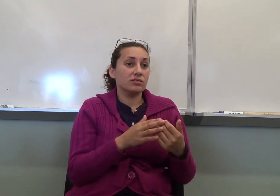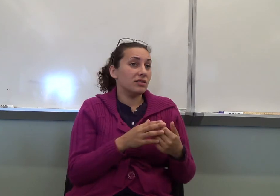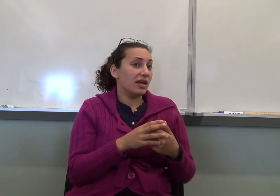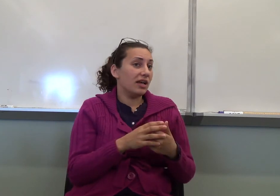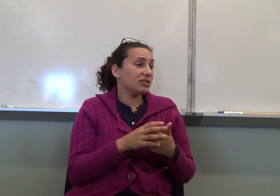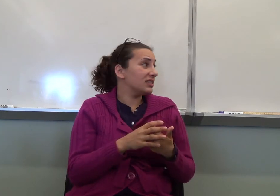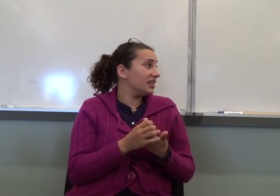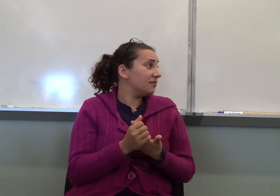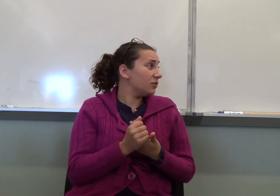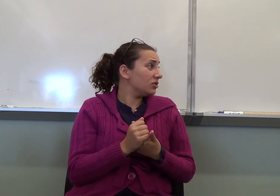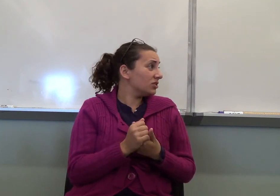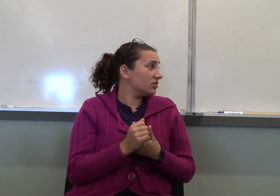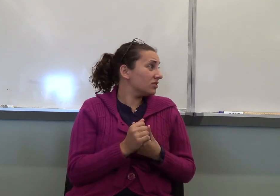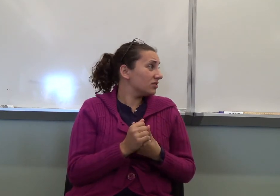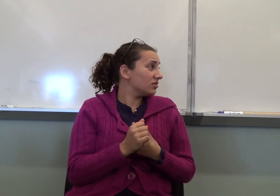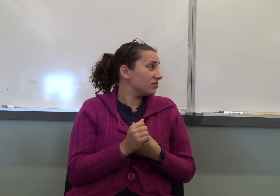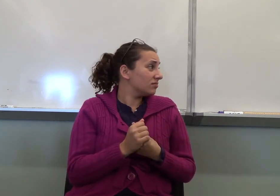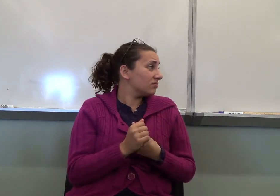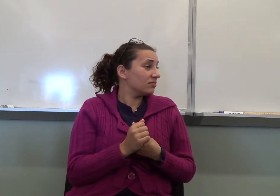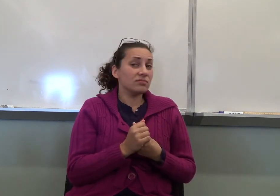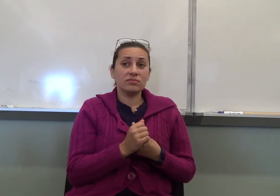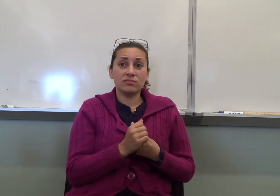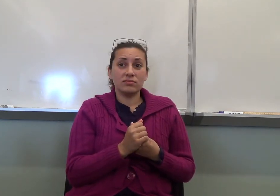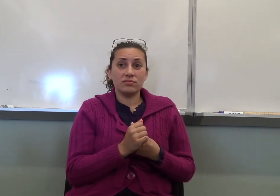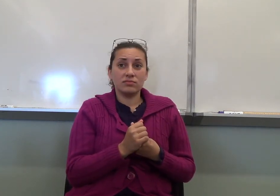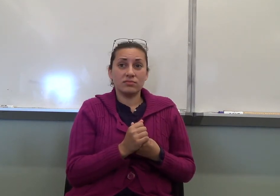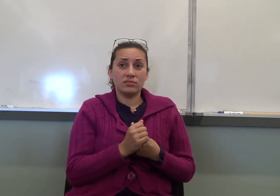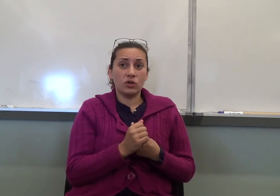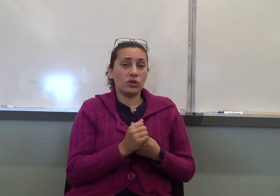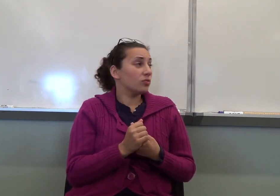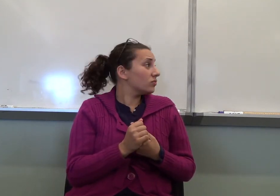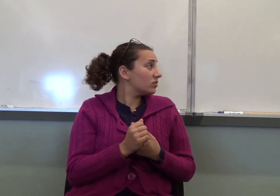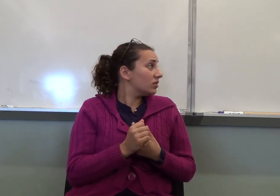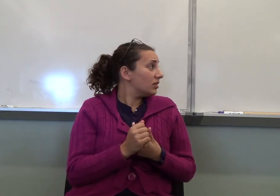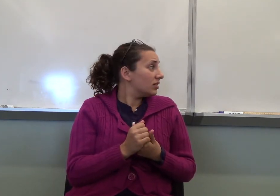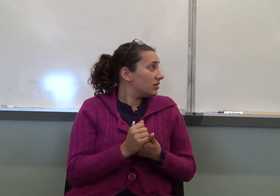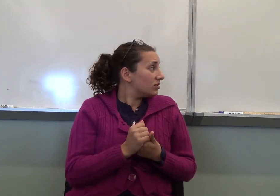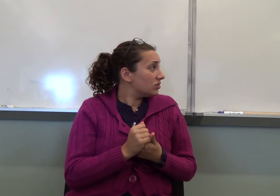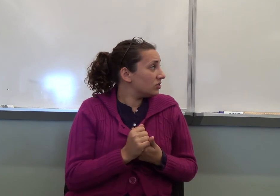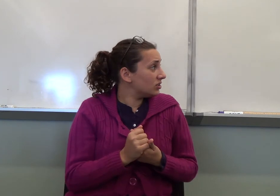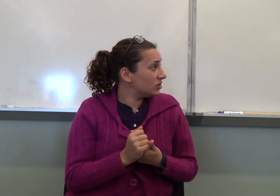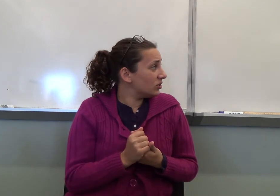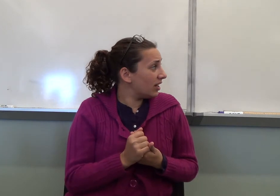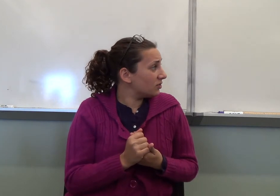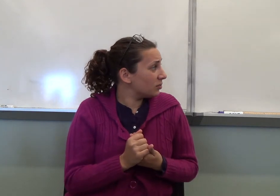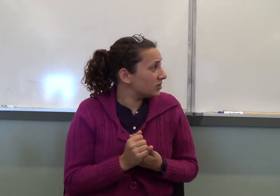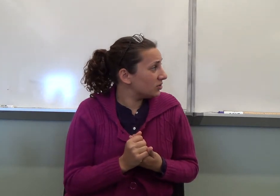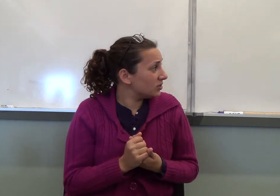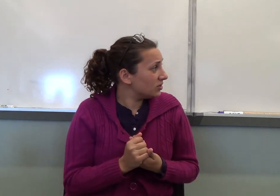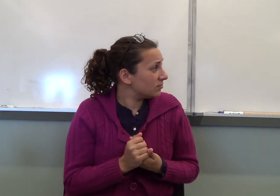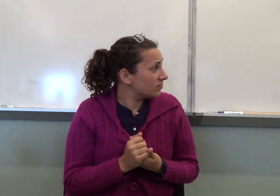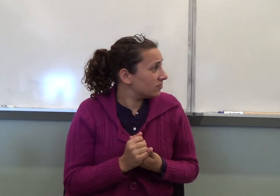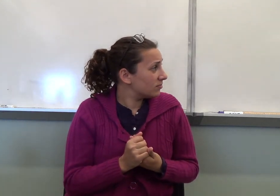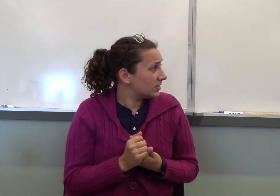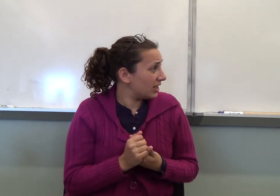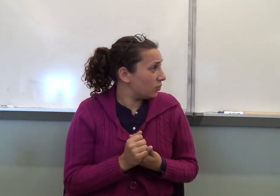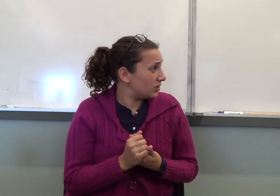second. LCD first? That's fine, we'll do the LCD first. Do you have to reduce? Can you